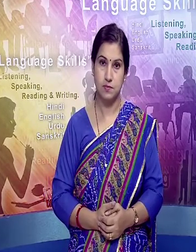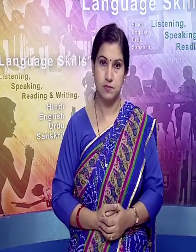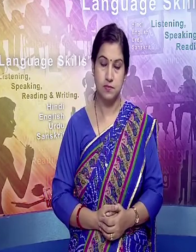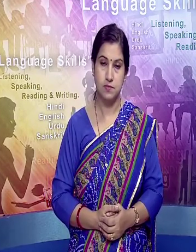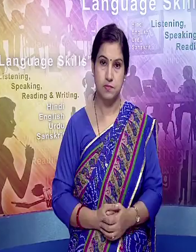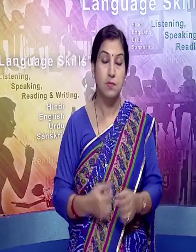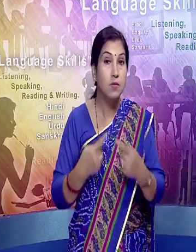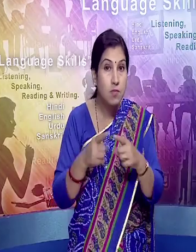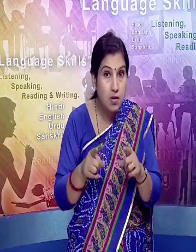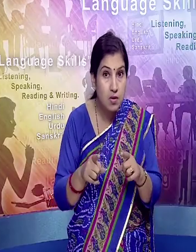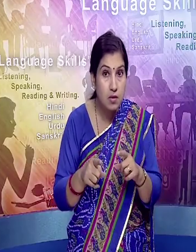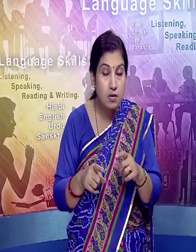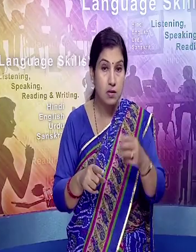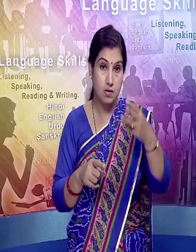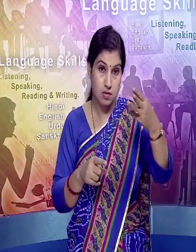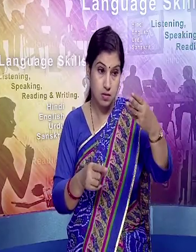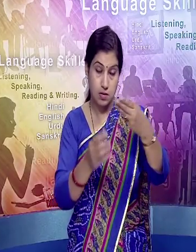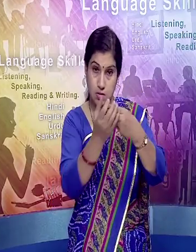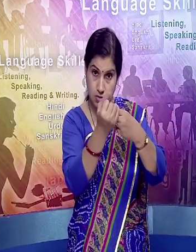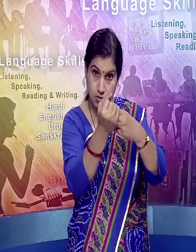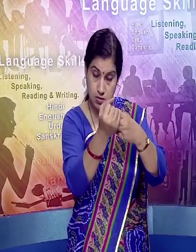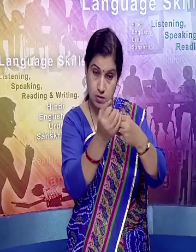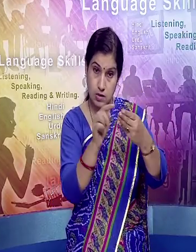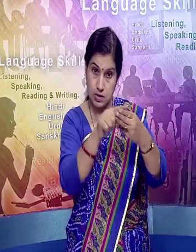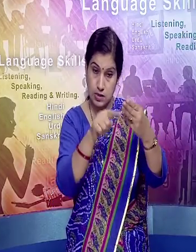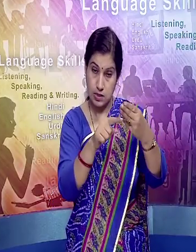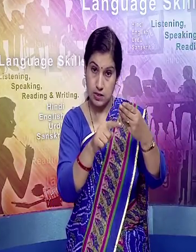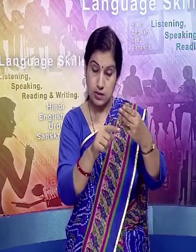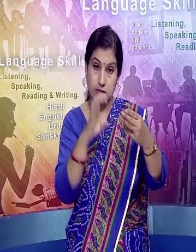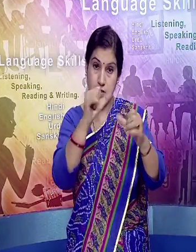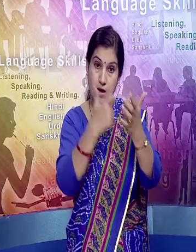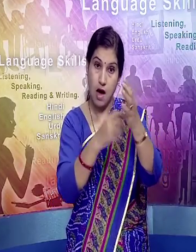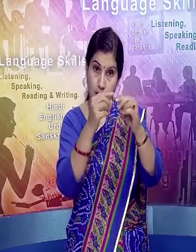But you do not eat the vitamins and minerals,